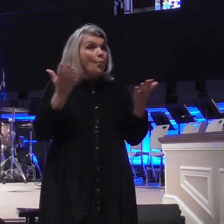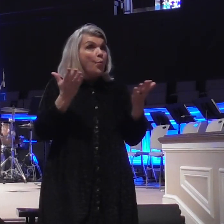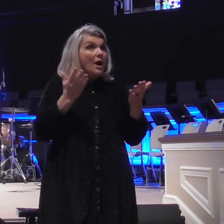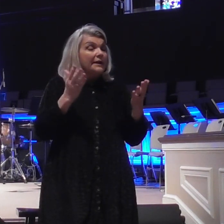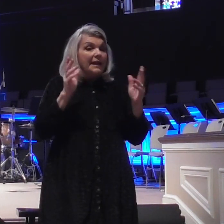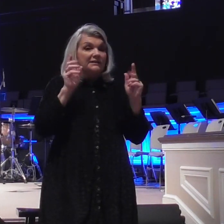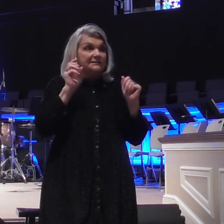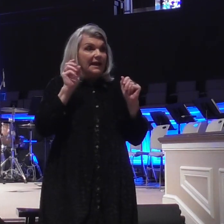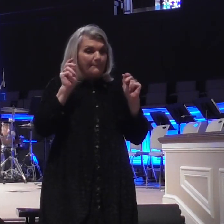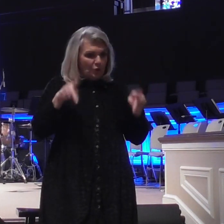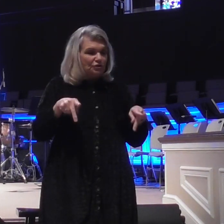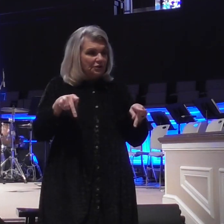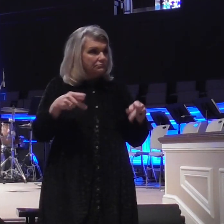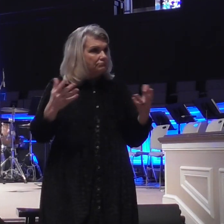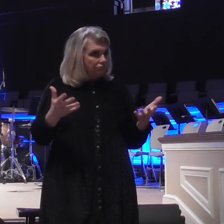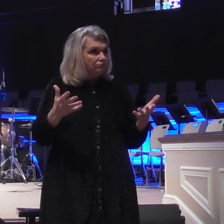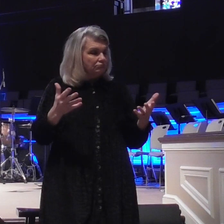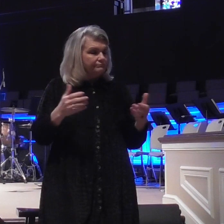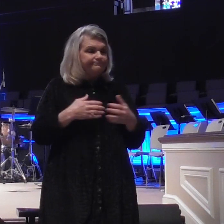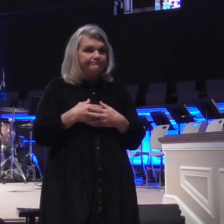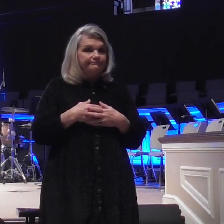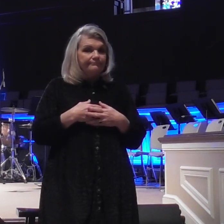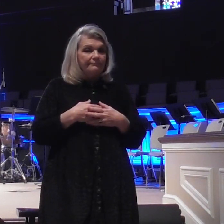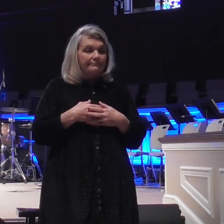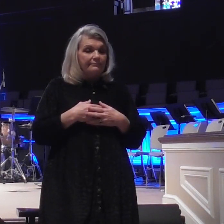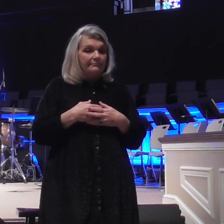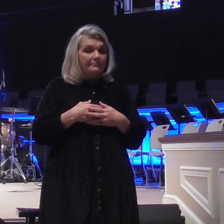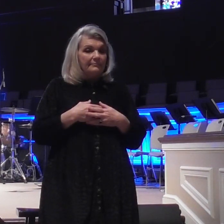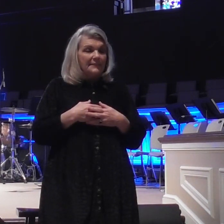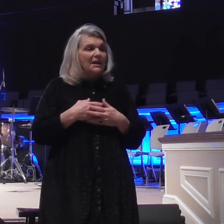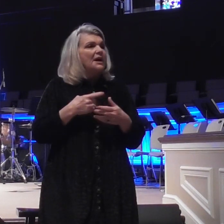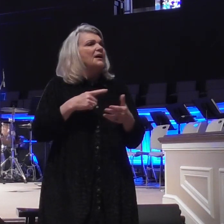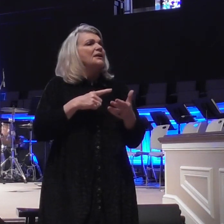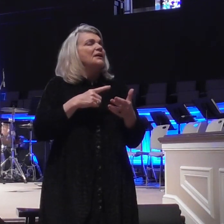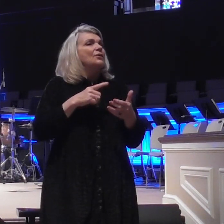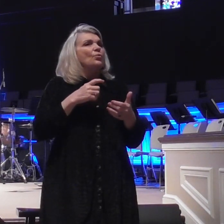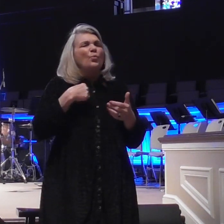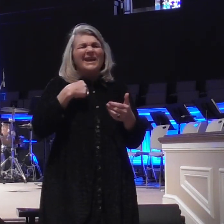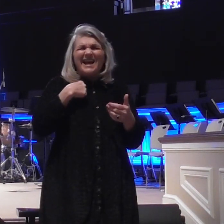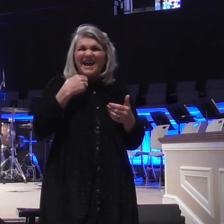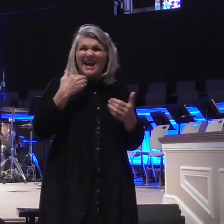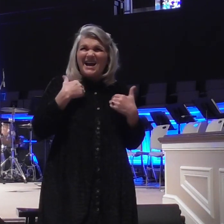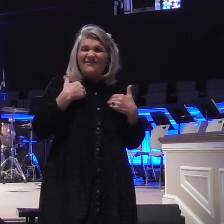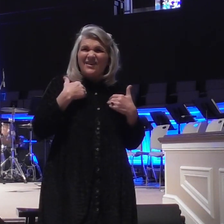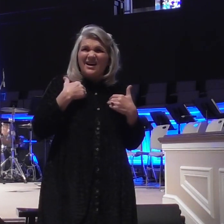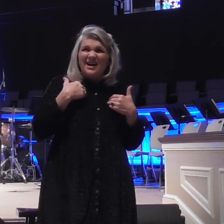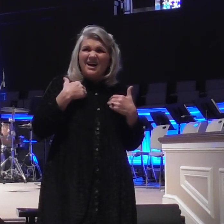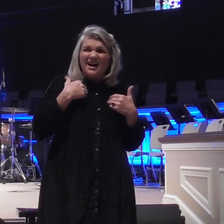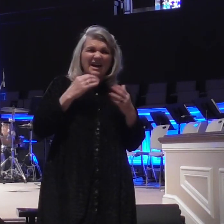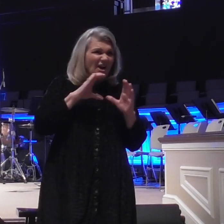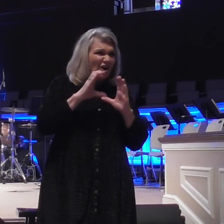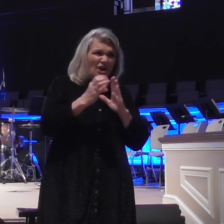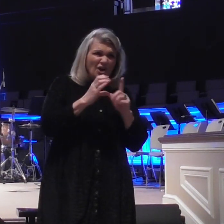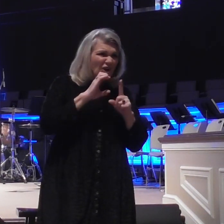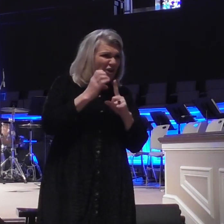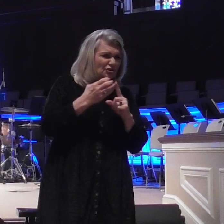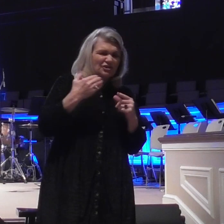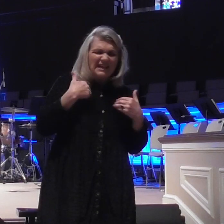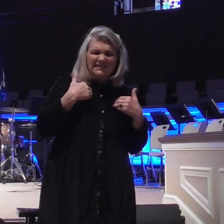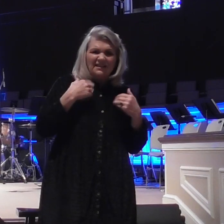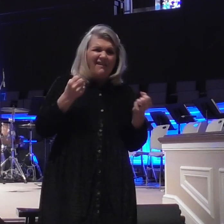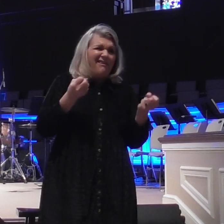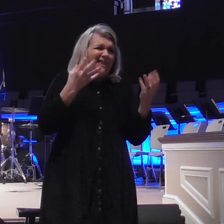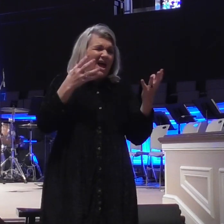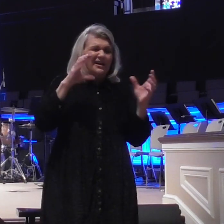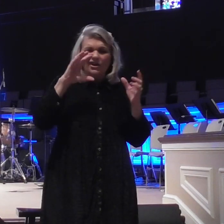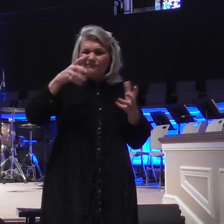And because we can't answer questions like that, what is a person, there's a tremendous amount of confusion in our culture. But the